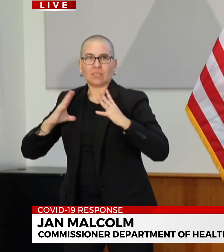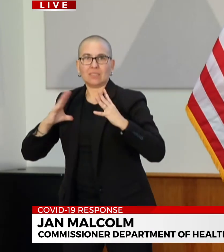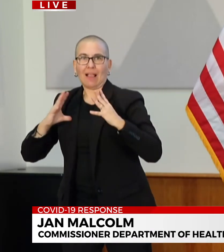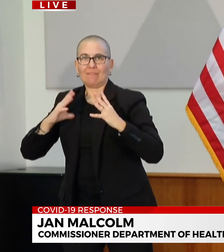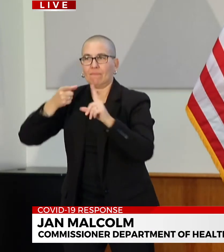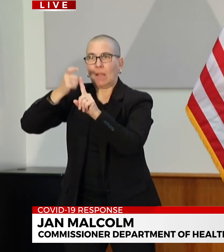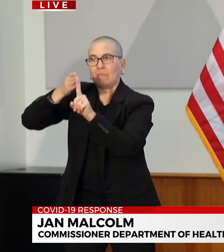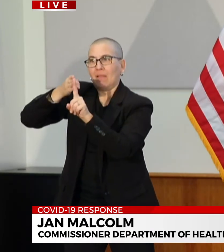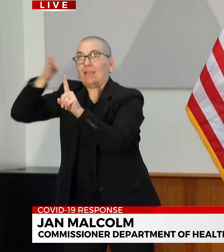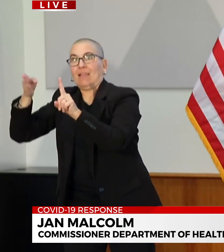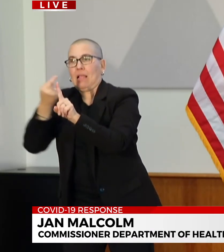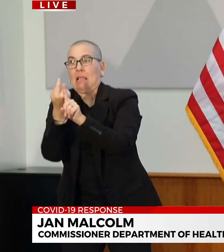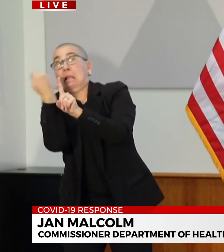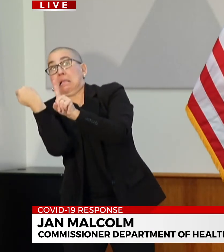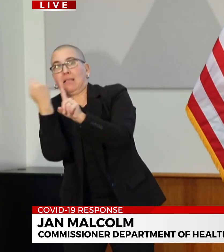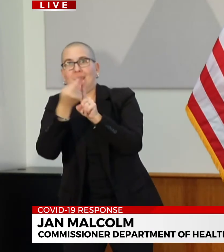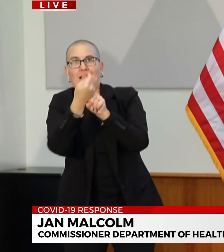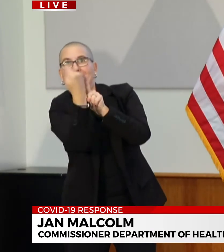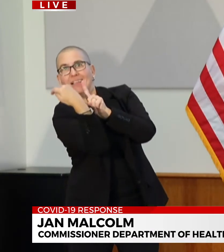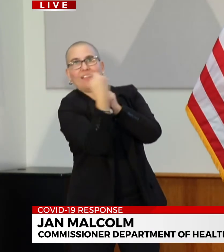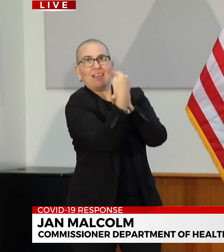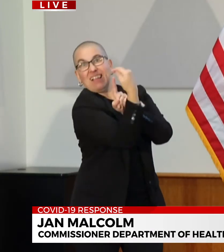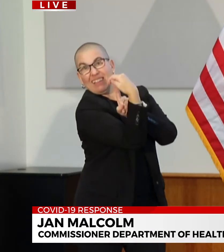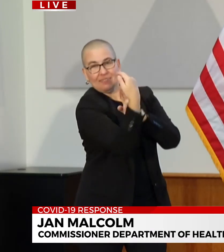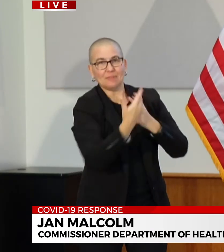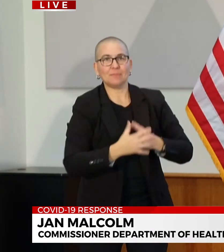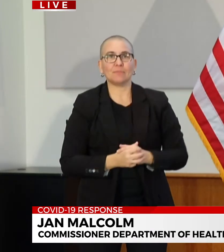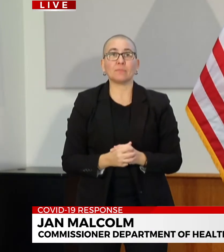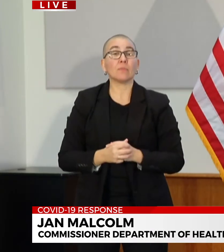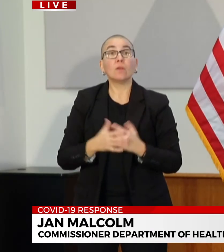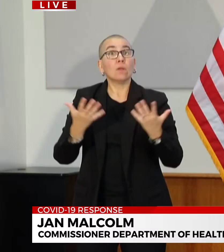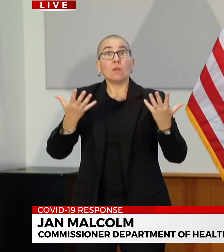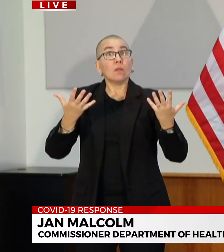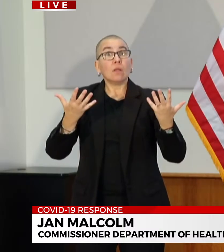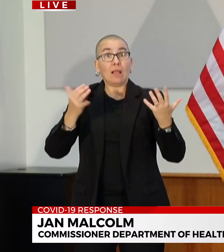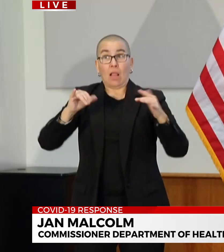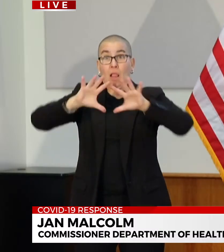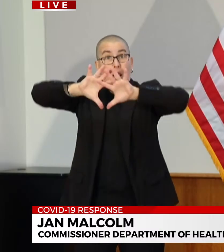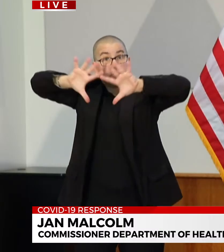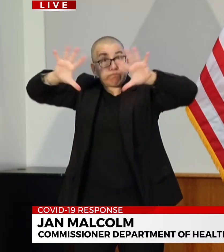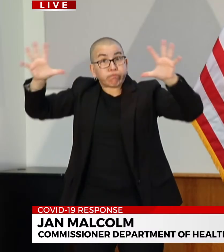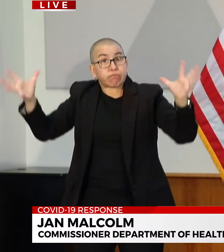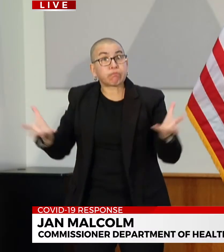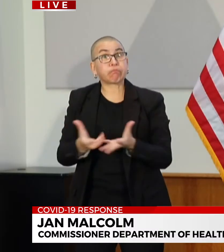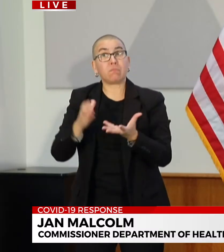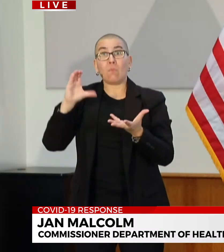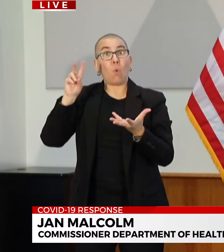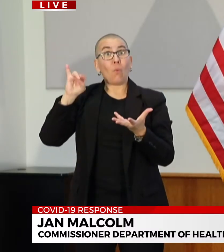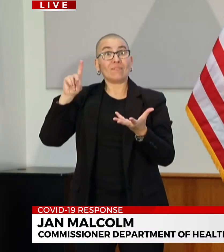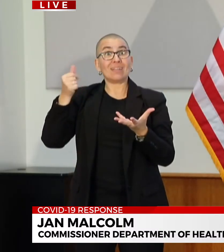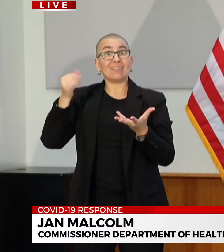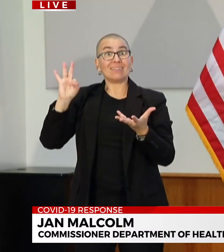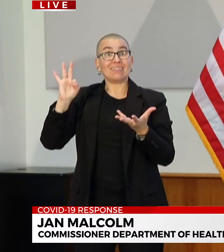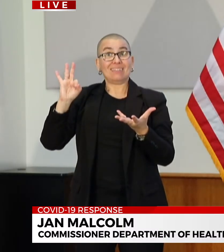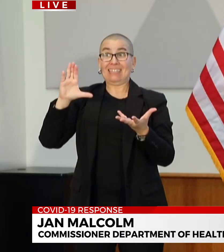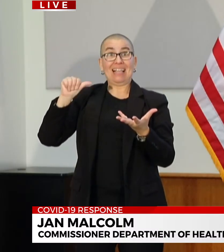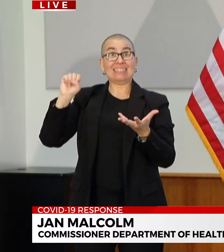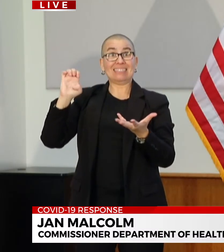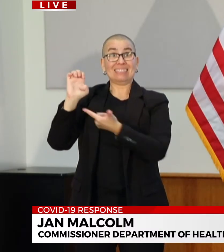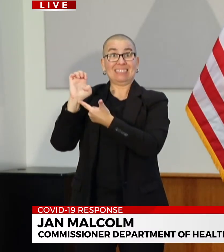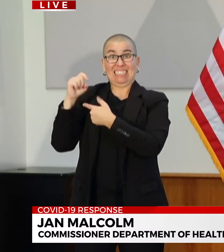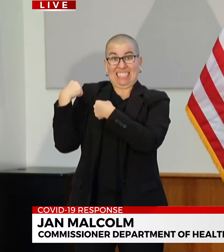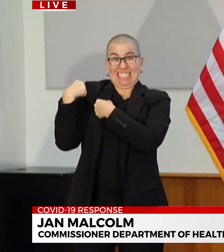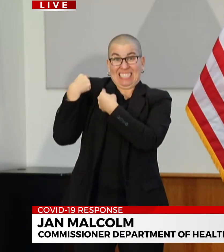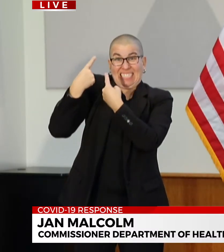seen together. So what that means is that our total number of COVID-19 cases in Minnesota since the start of the pandemic has